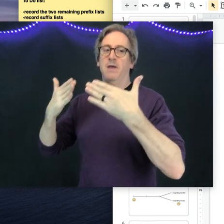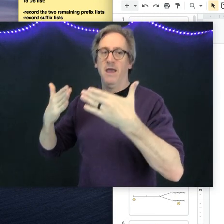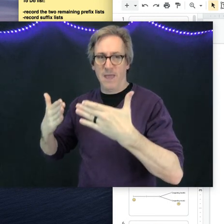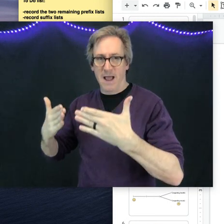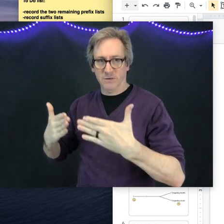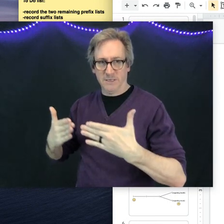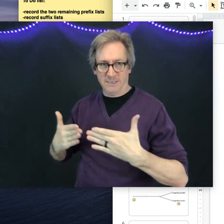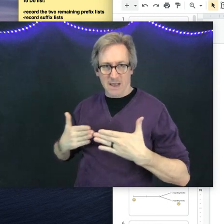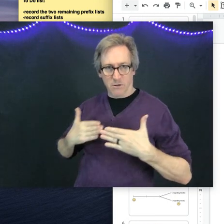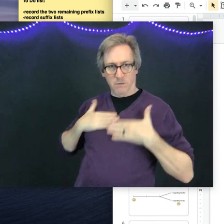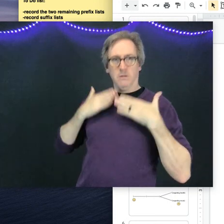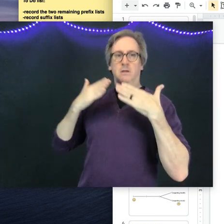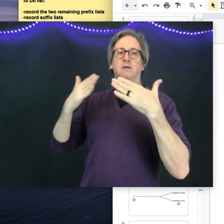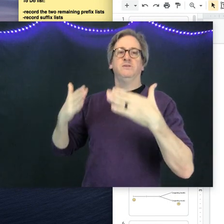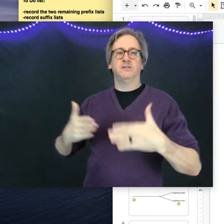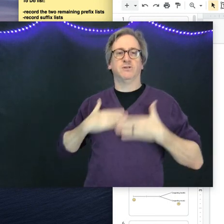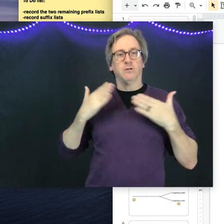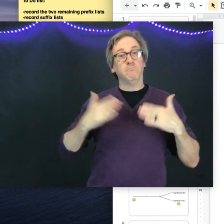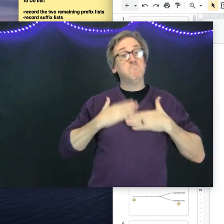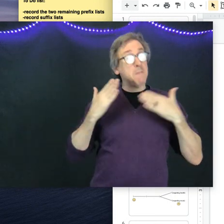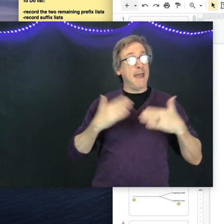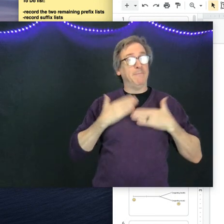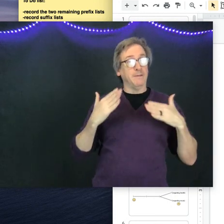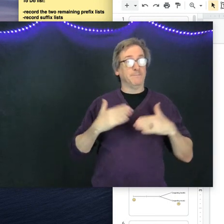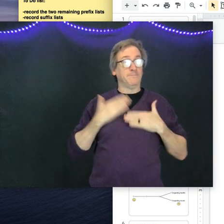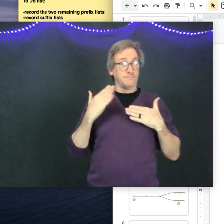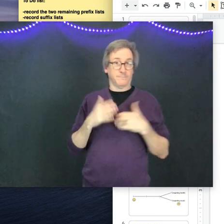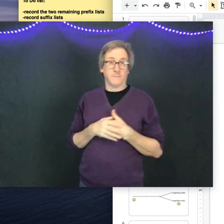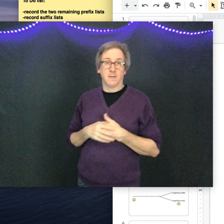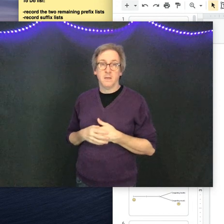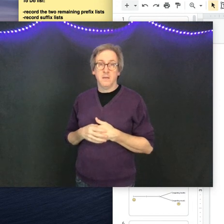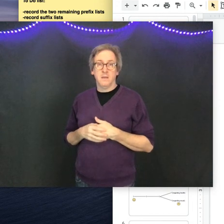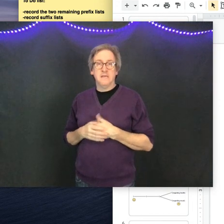up and out and down. So it's a circle. Happy.